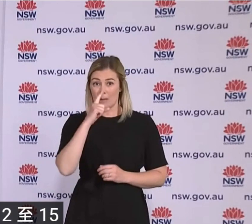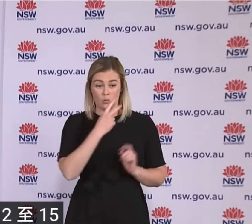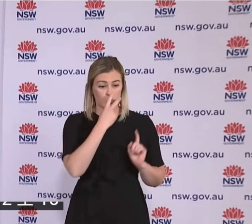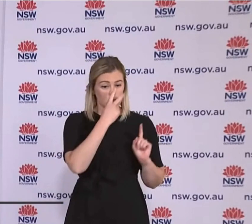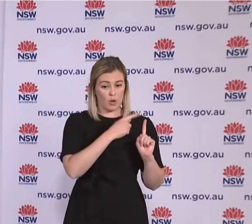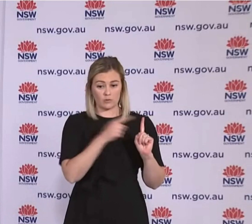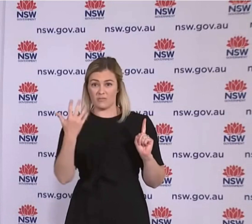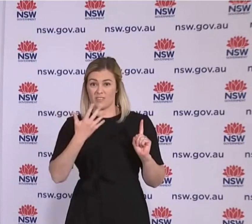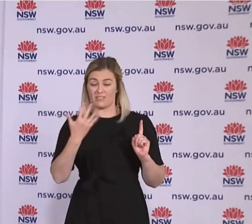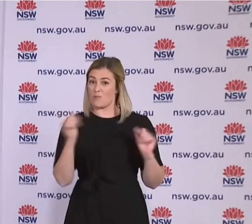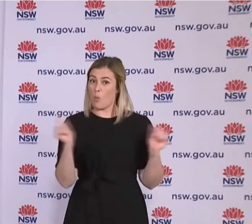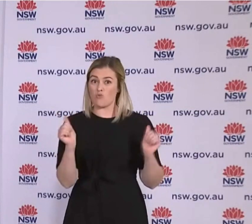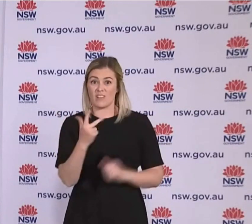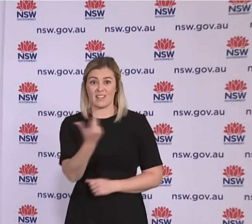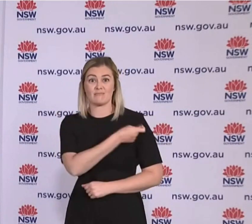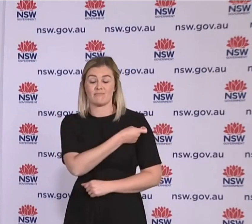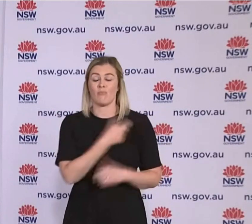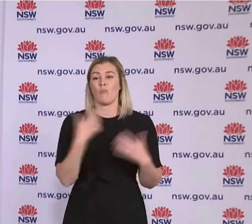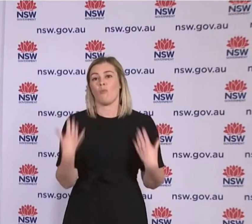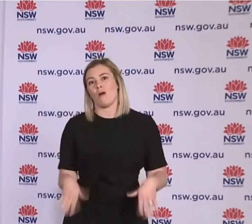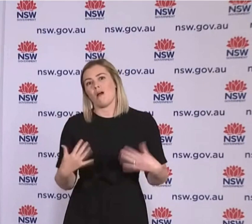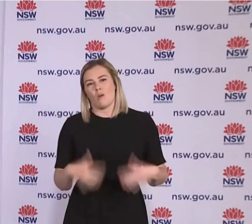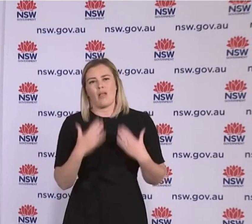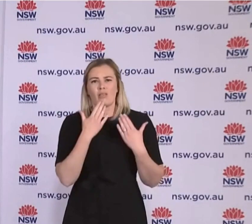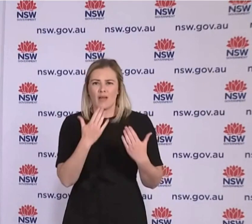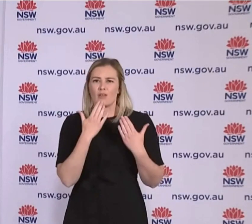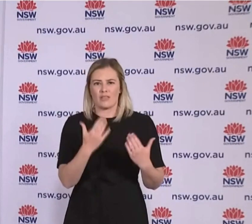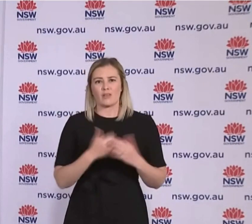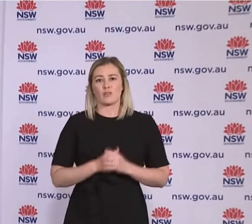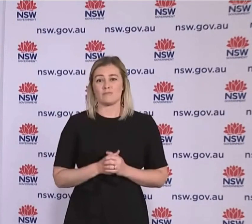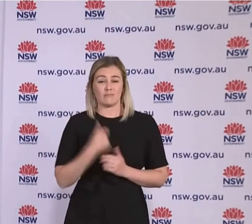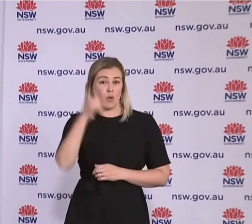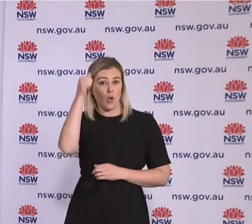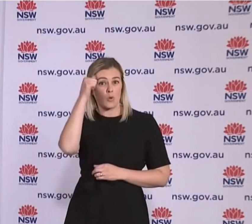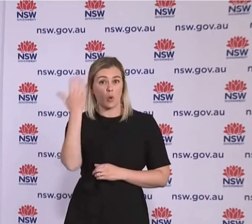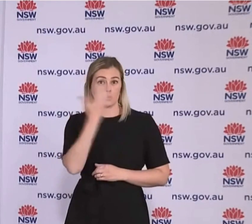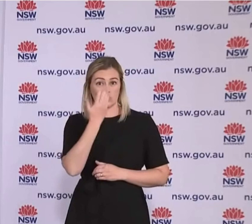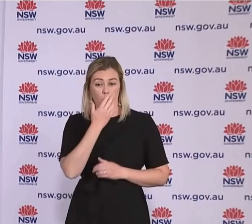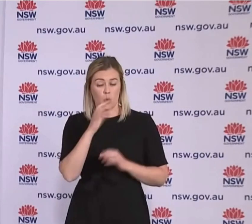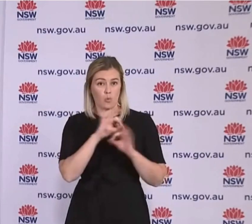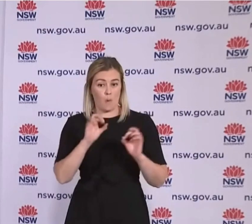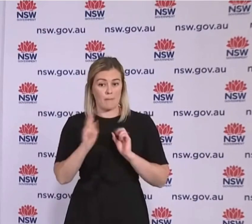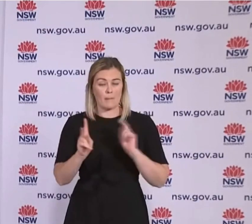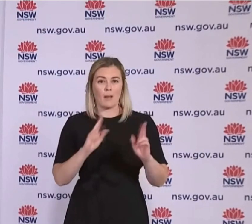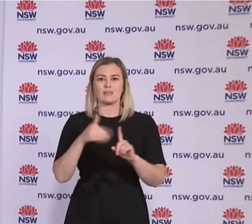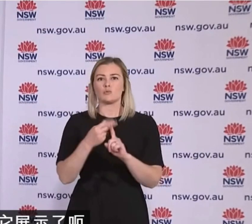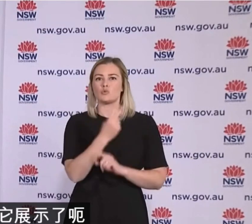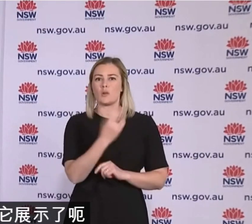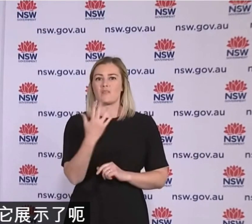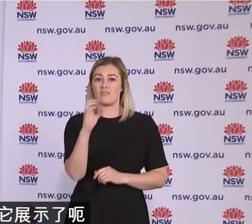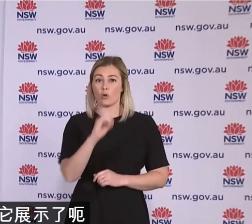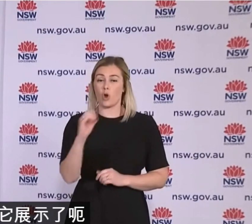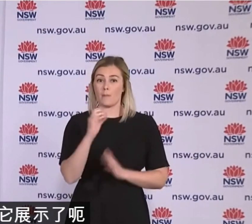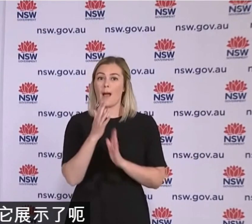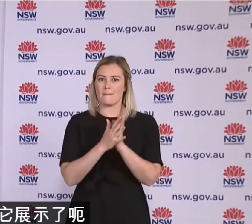received the vaccine in New South Wales. An outstanding result, given school isn't commencing till the 25th of October, so it demonstrates how